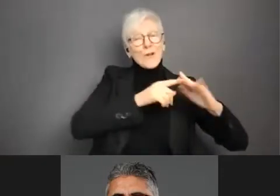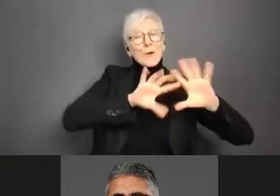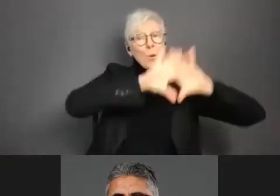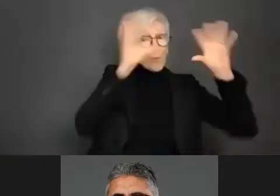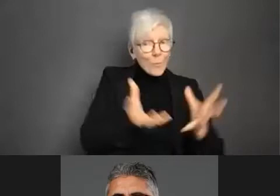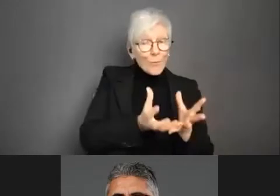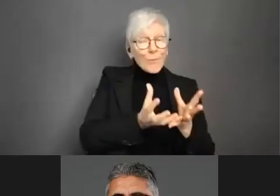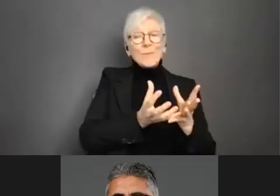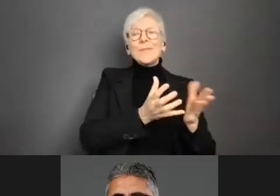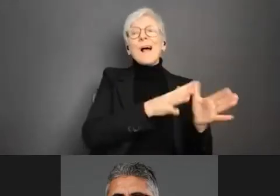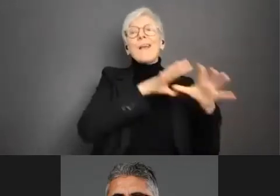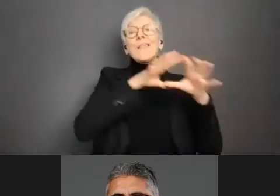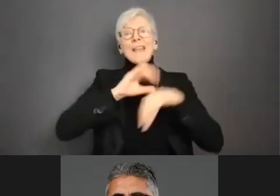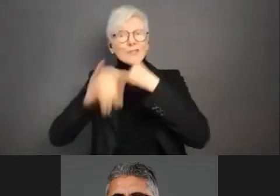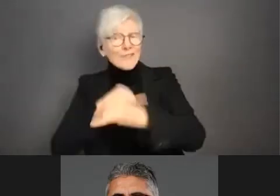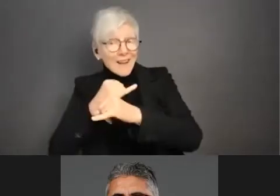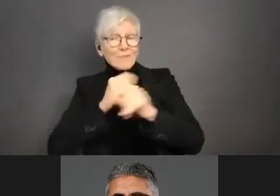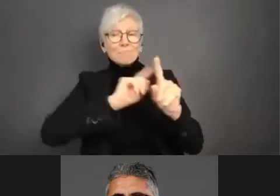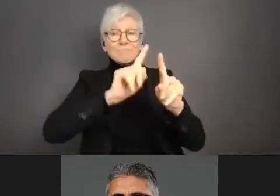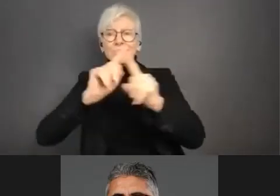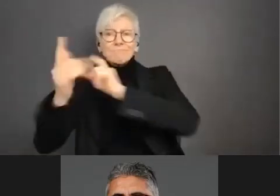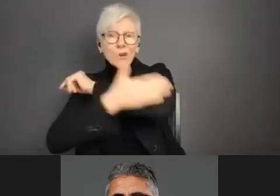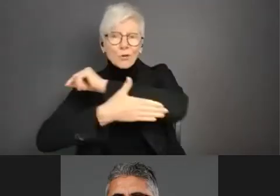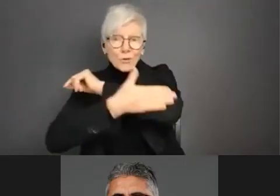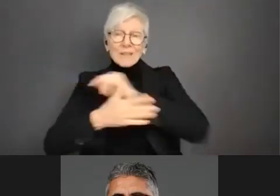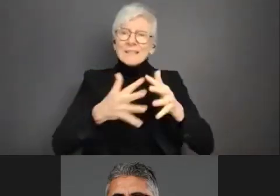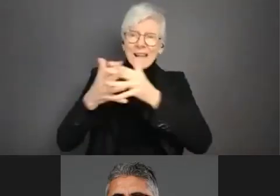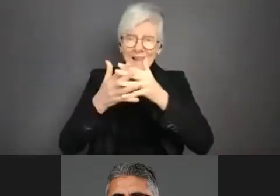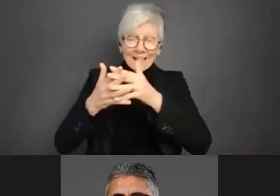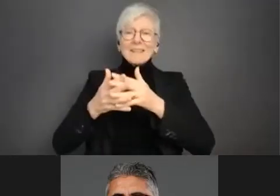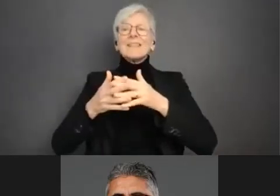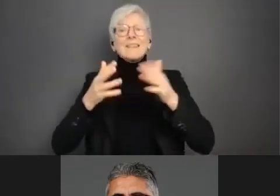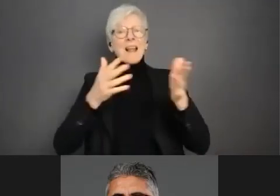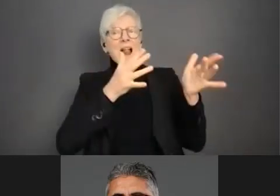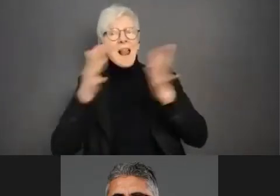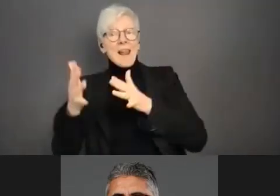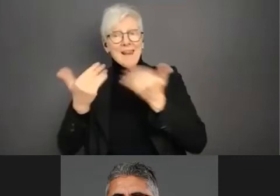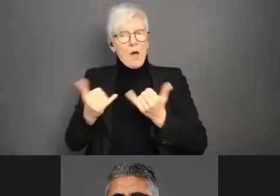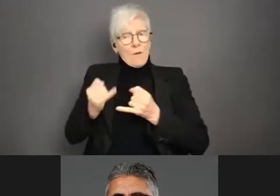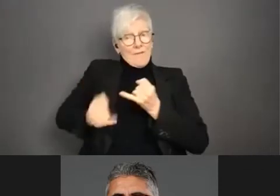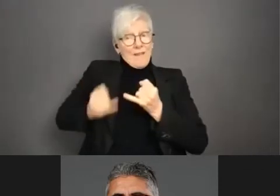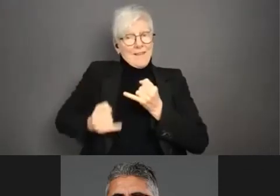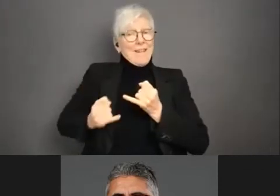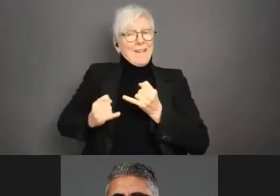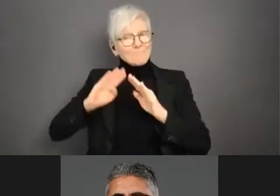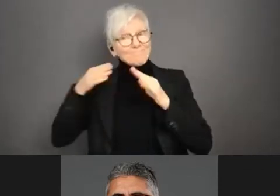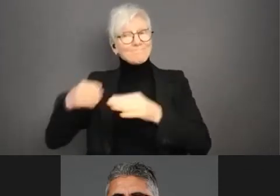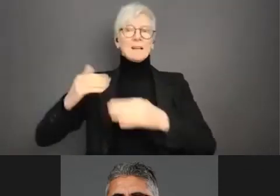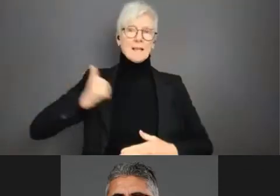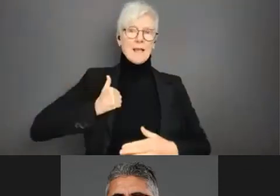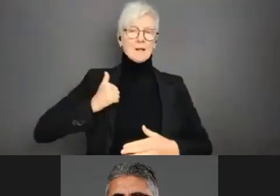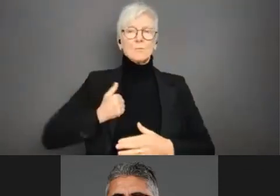a international, some of this work that's being done in the States around ageism, and now we're coming back to Canada about the work that we're